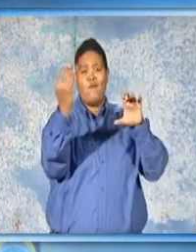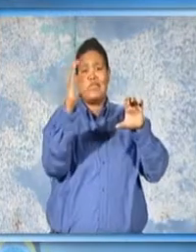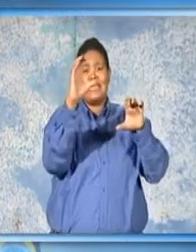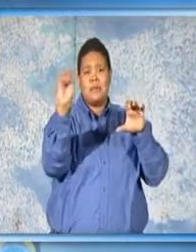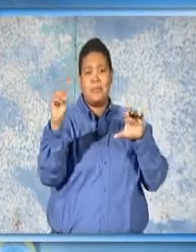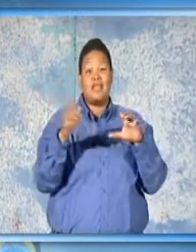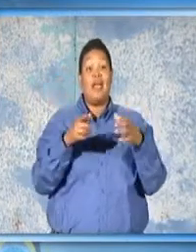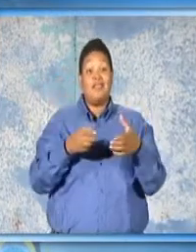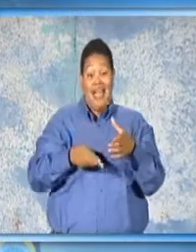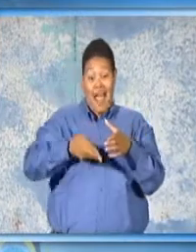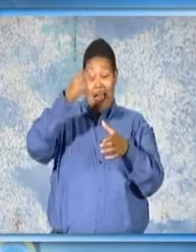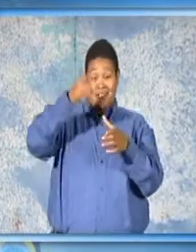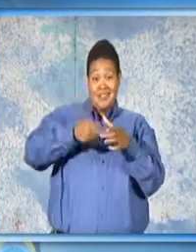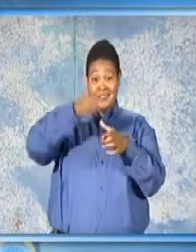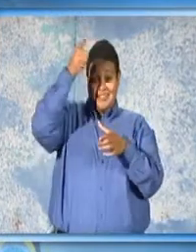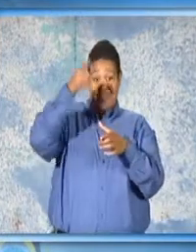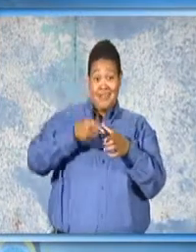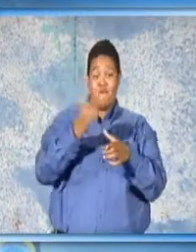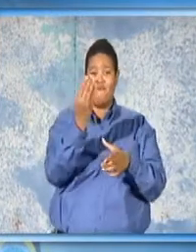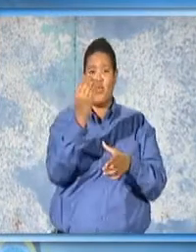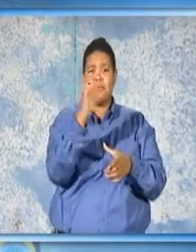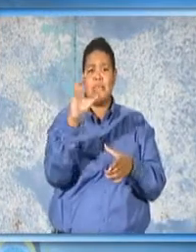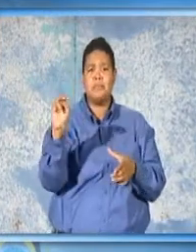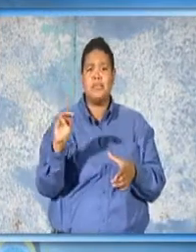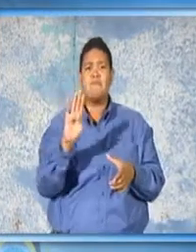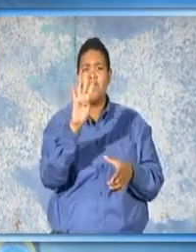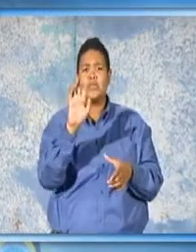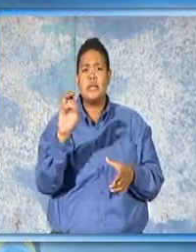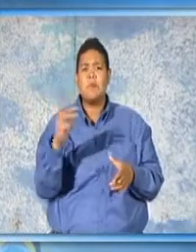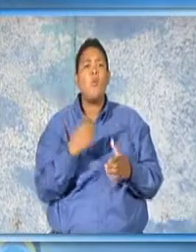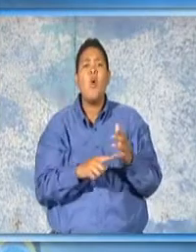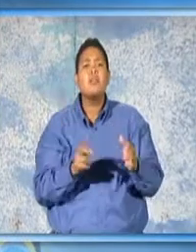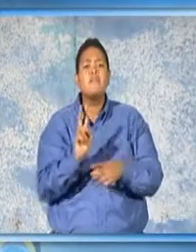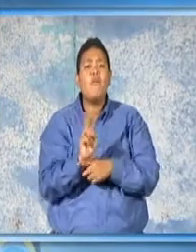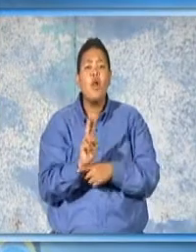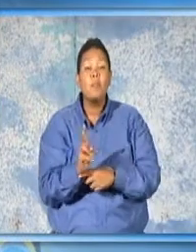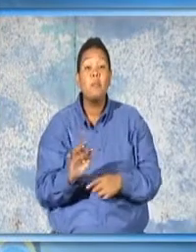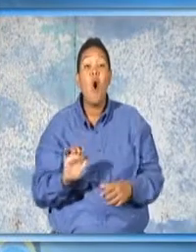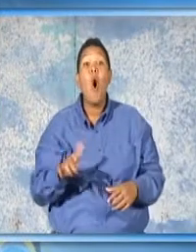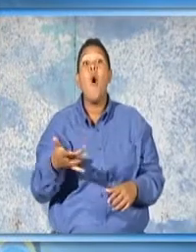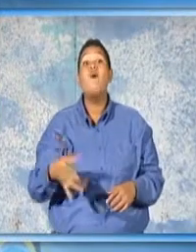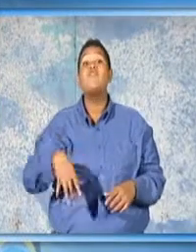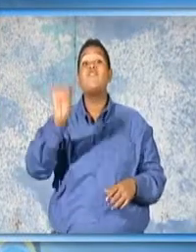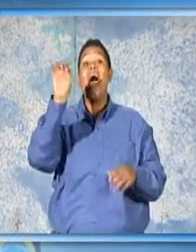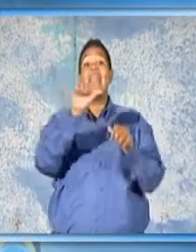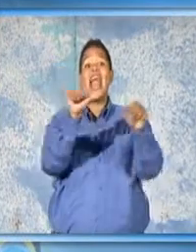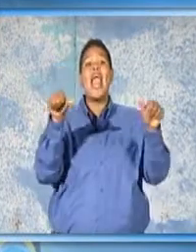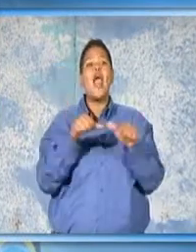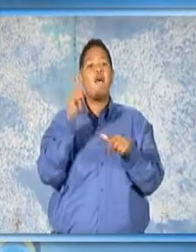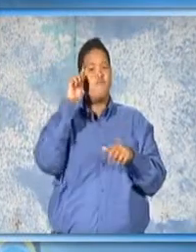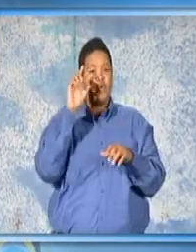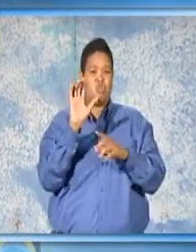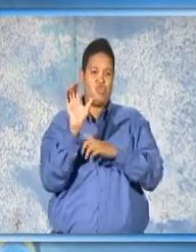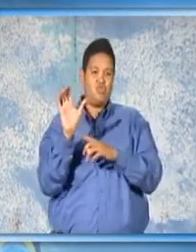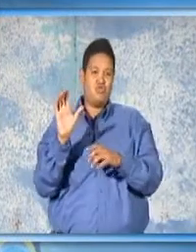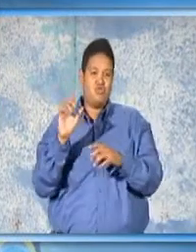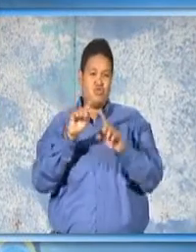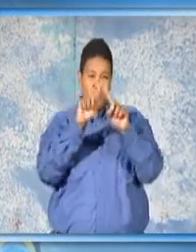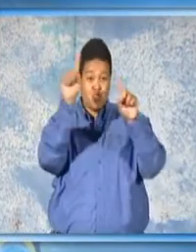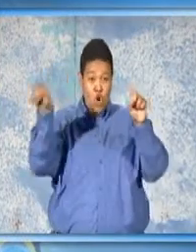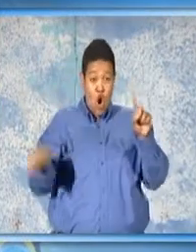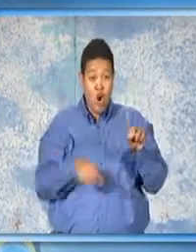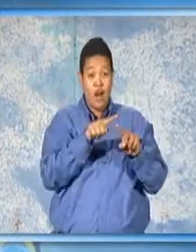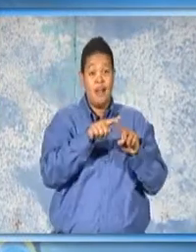volume? The area of the base is found using the formula for the area of a circle, pi times